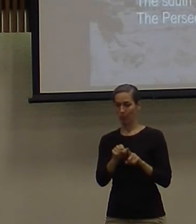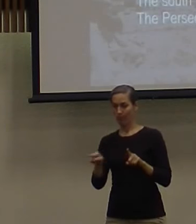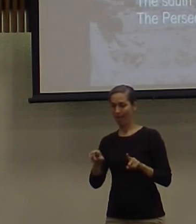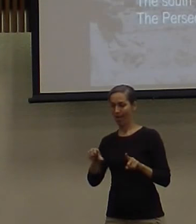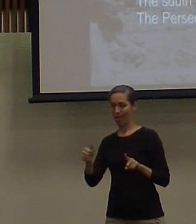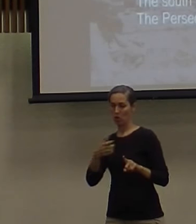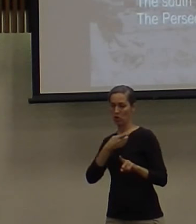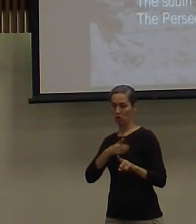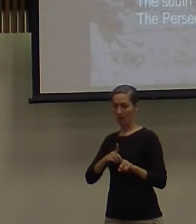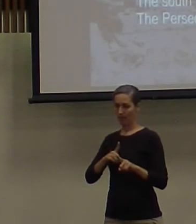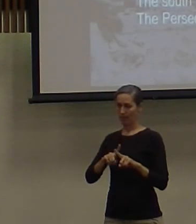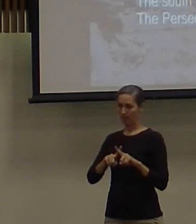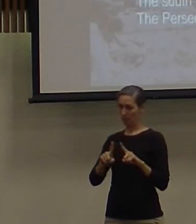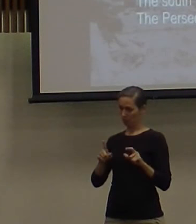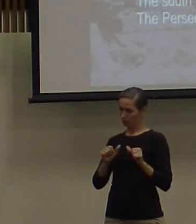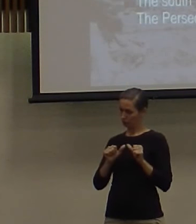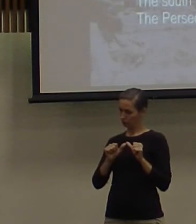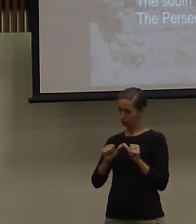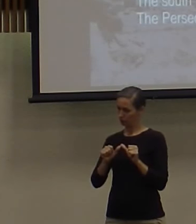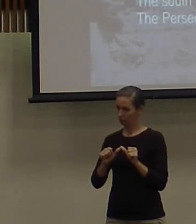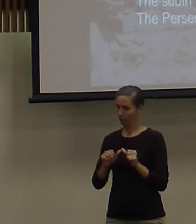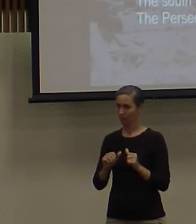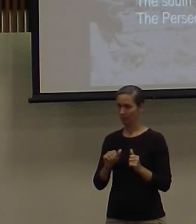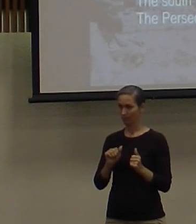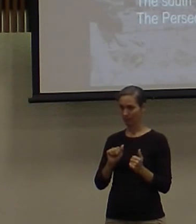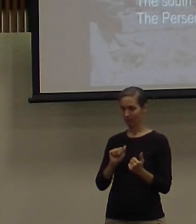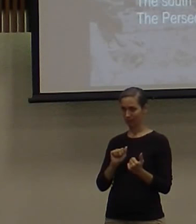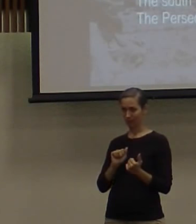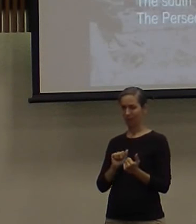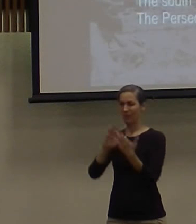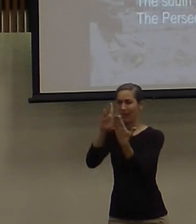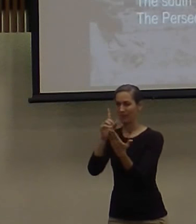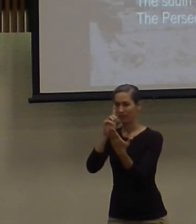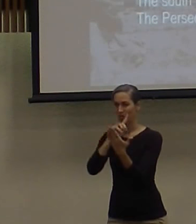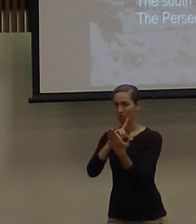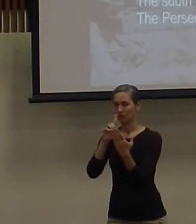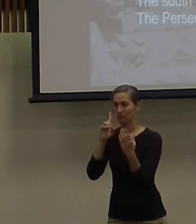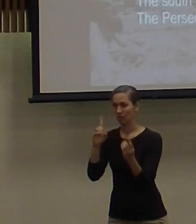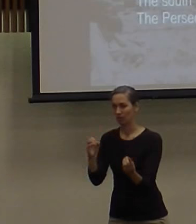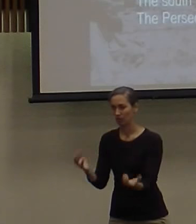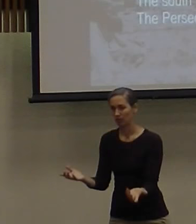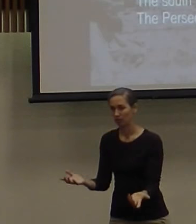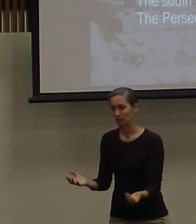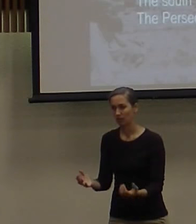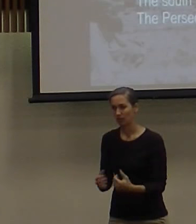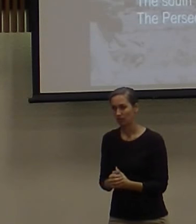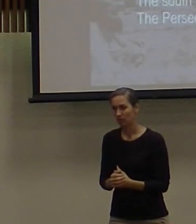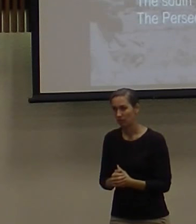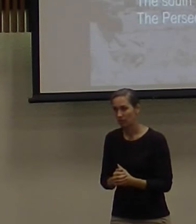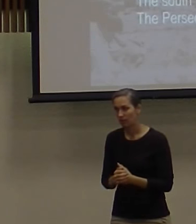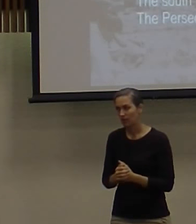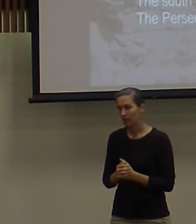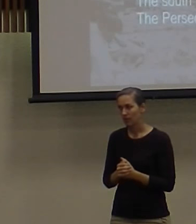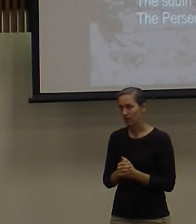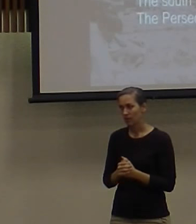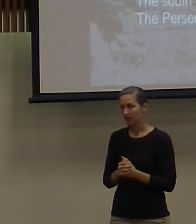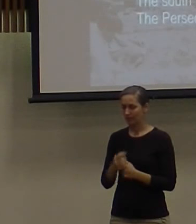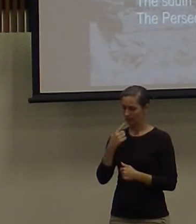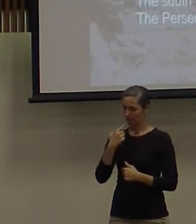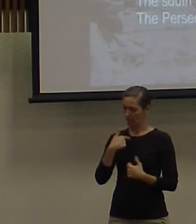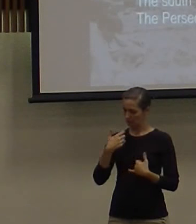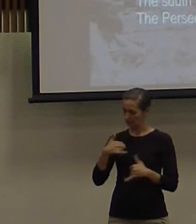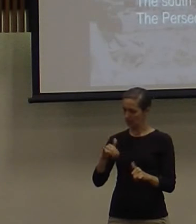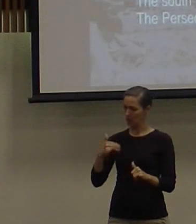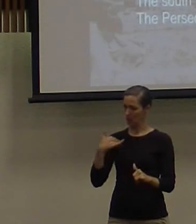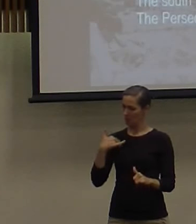in such a way that they let the false doctrine that somehow influence them. Of course, they may said that I'm still the members of the church, but